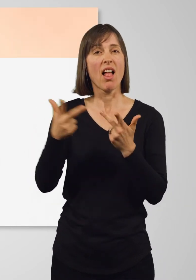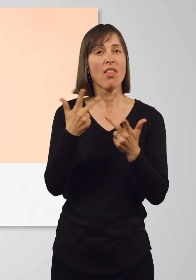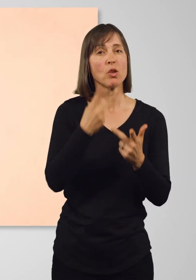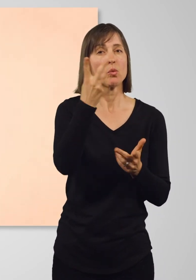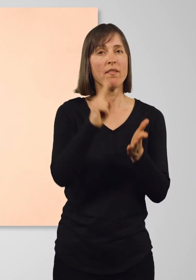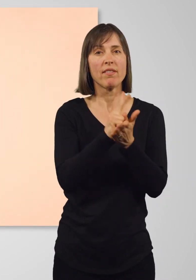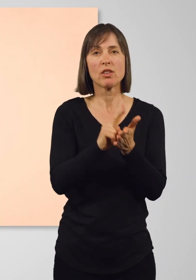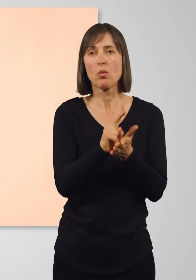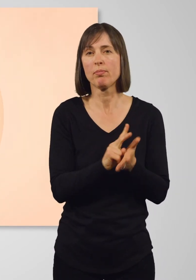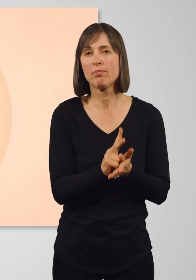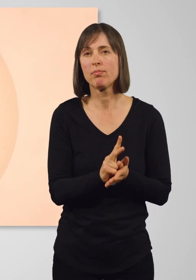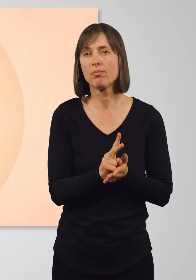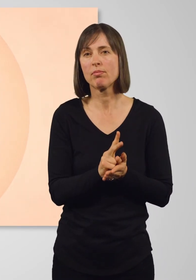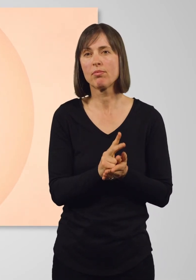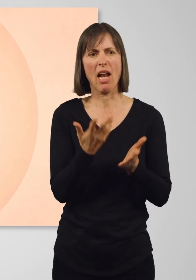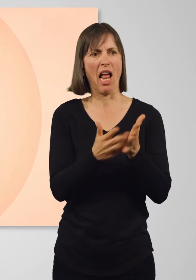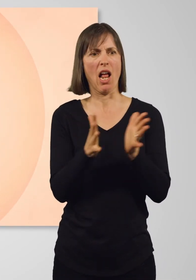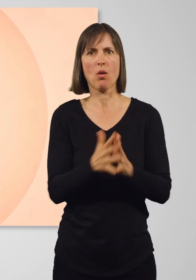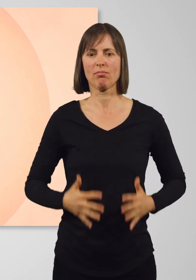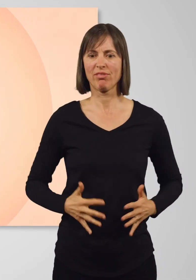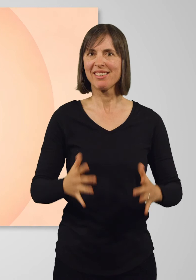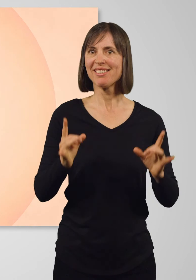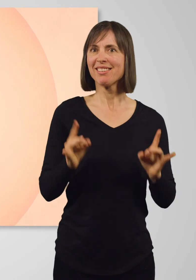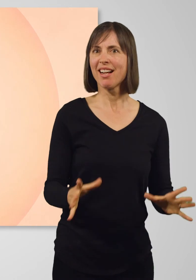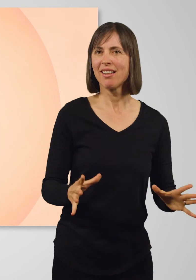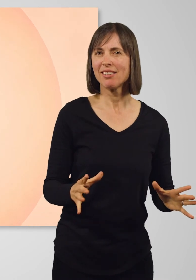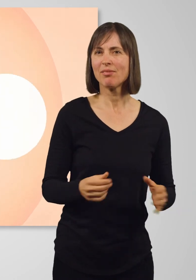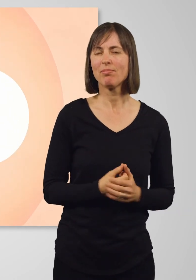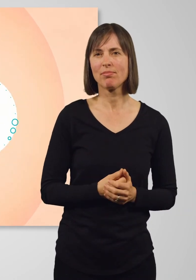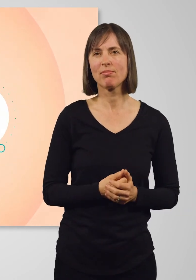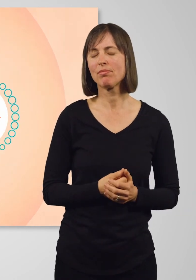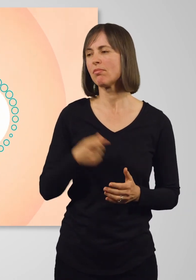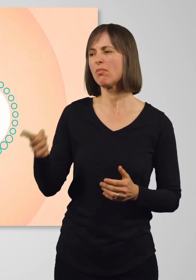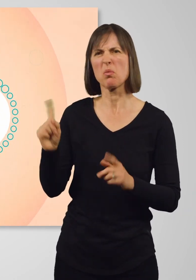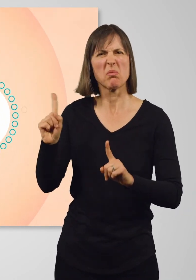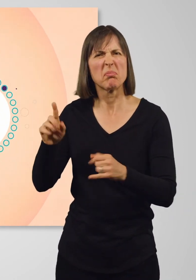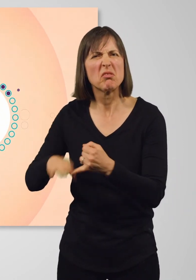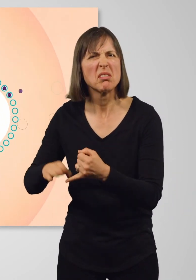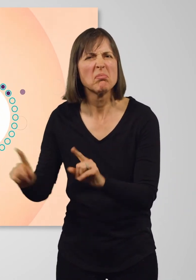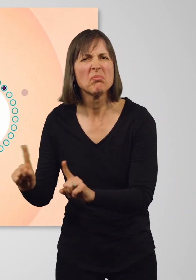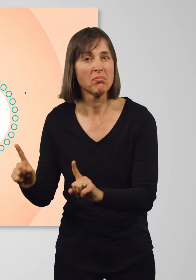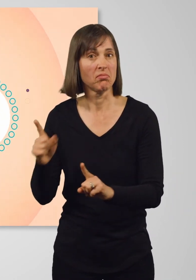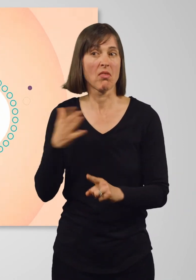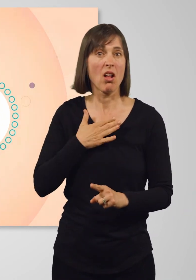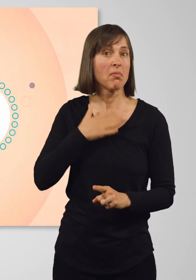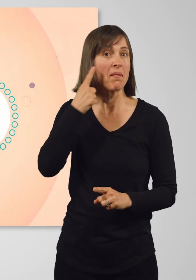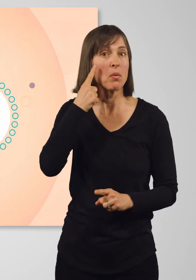In the meantime, you might like to watch our other videos on how pregnancy begins and what are periods.